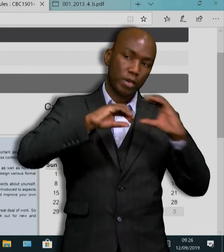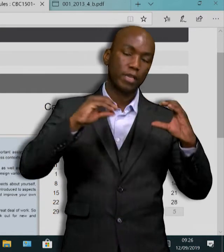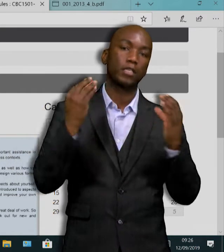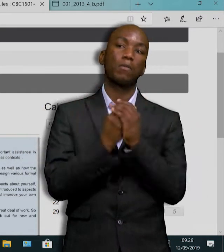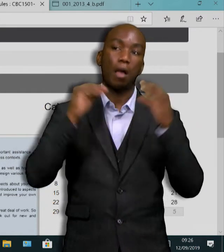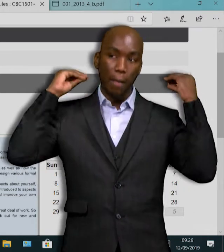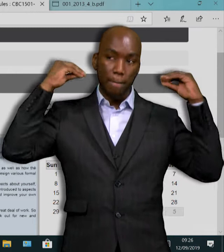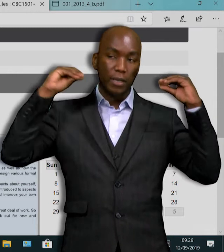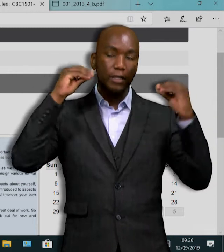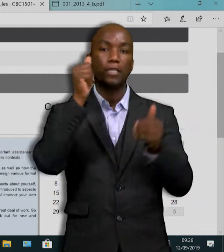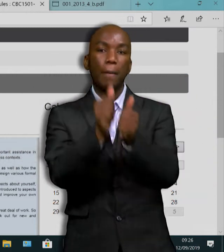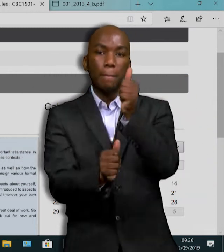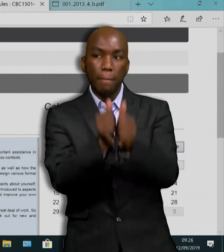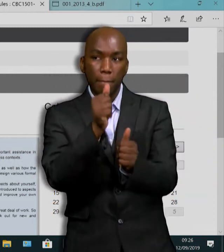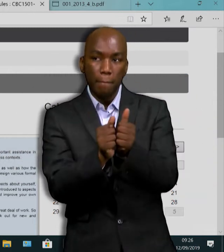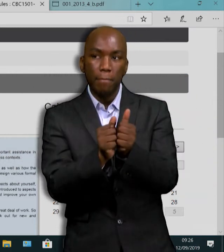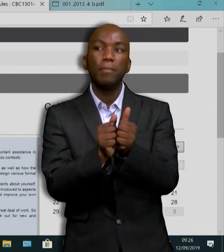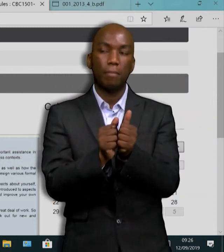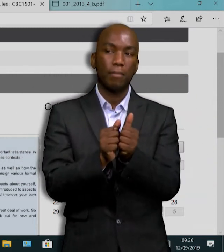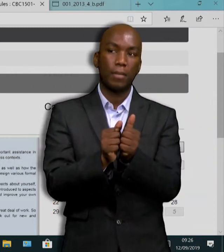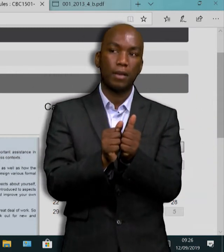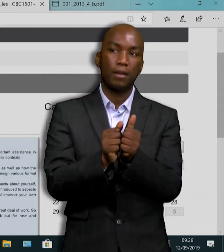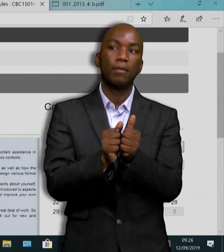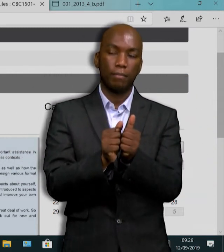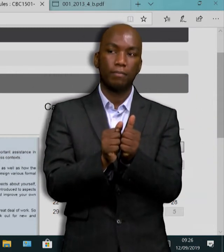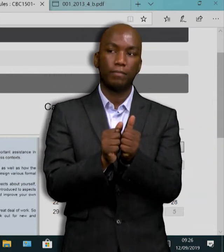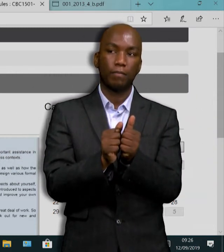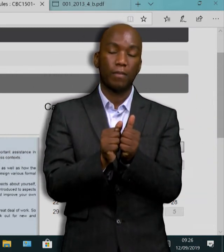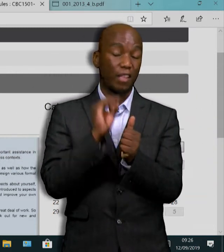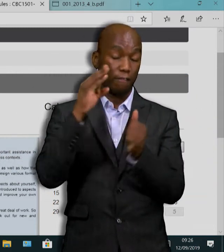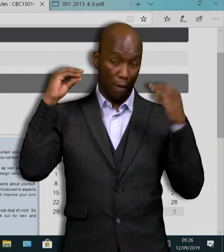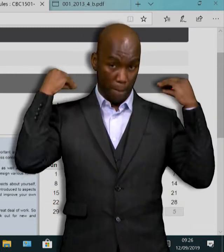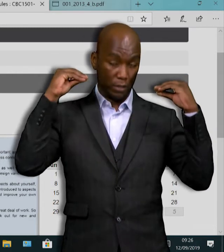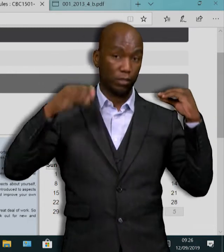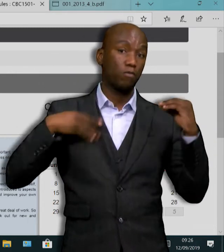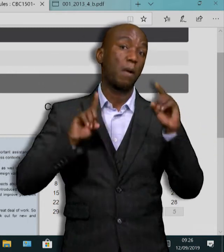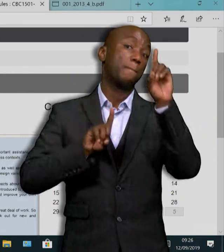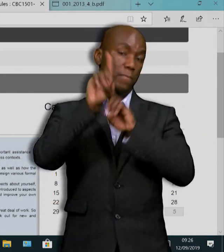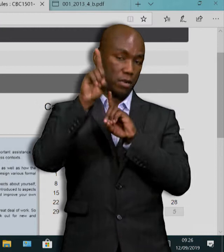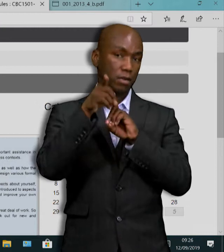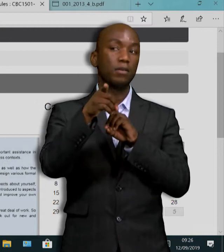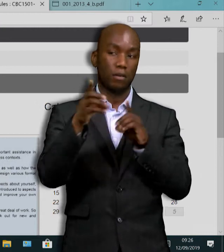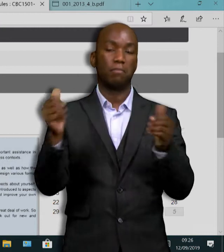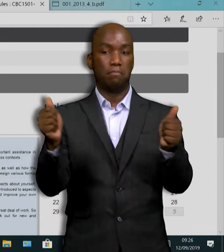people who work together to achieve organizational goals.